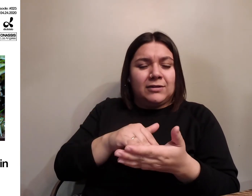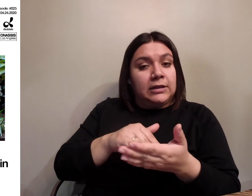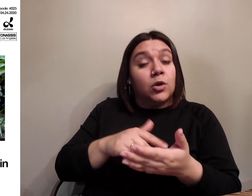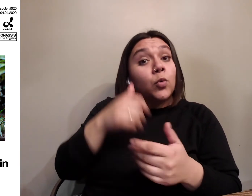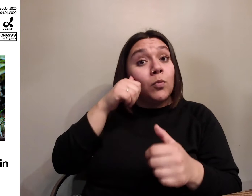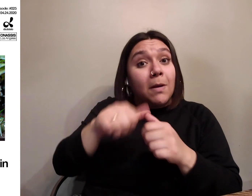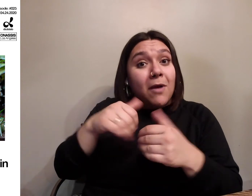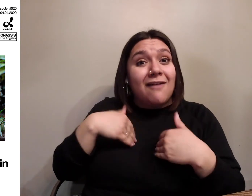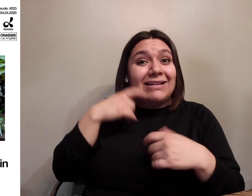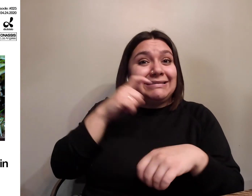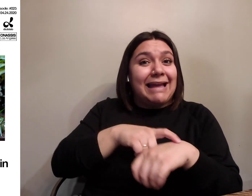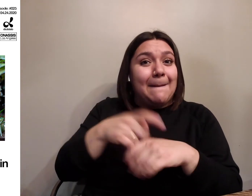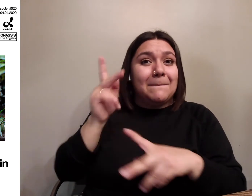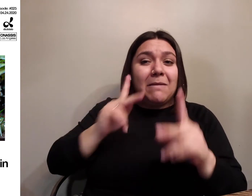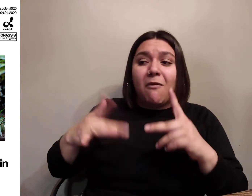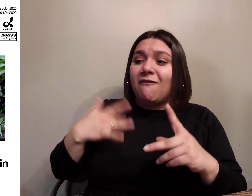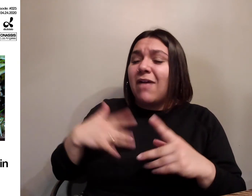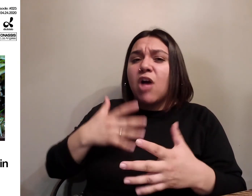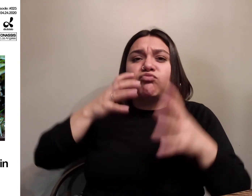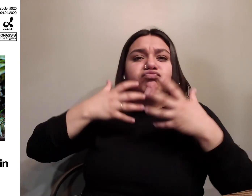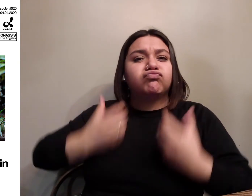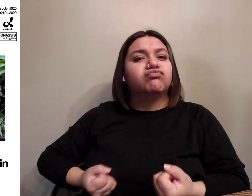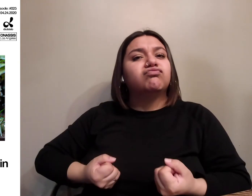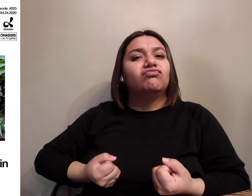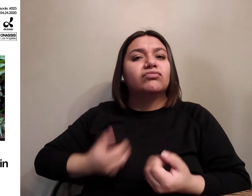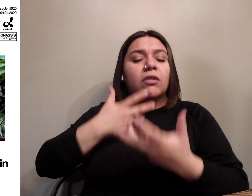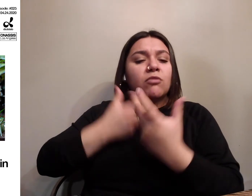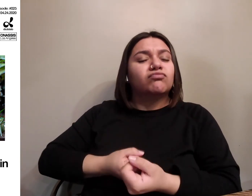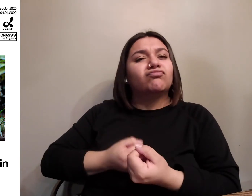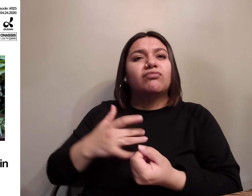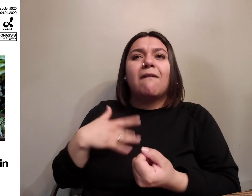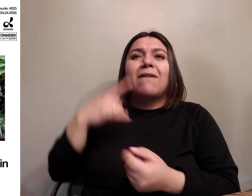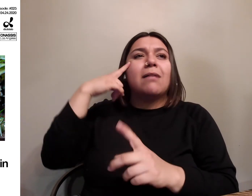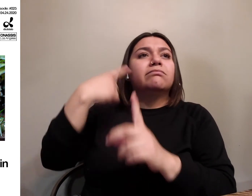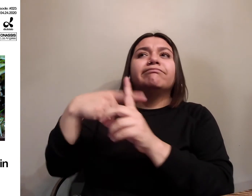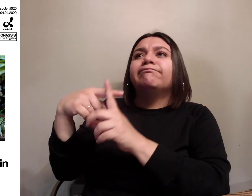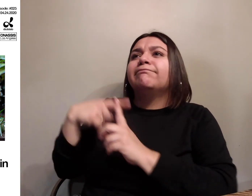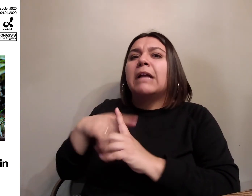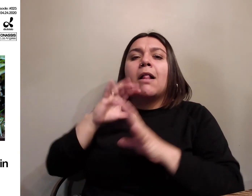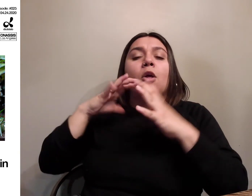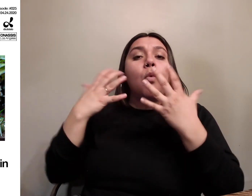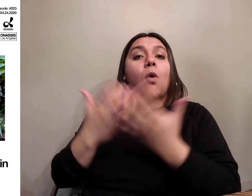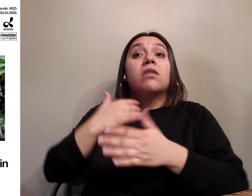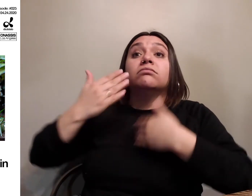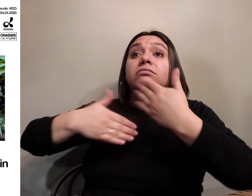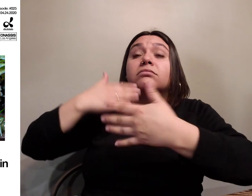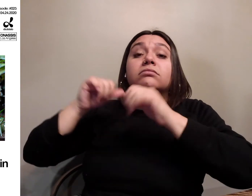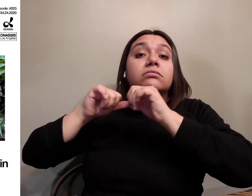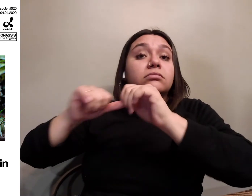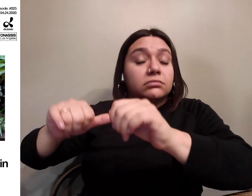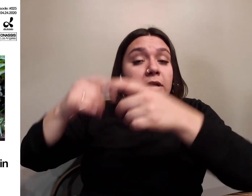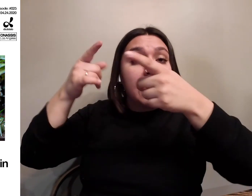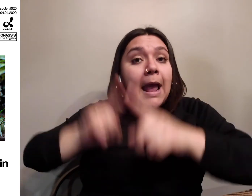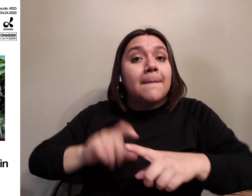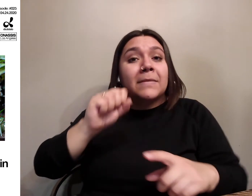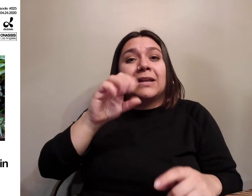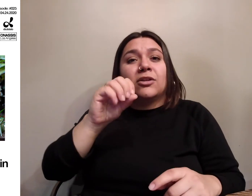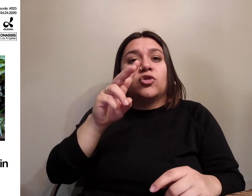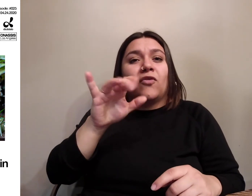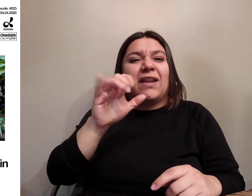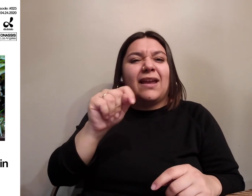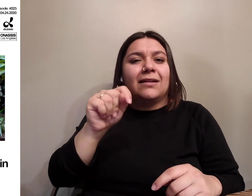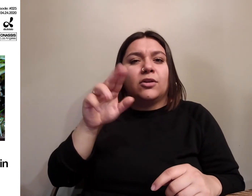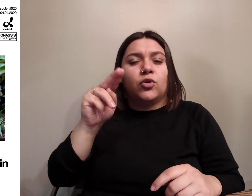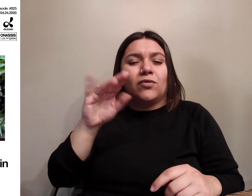might remember when Arab Spring started, people thought Facebook was going to bring democracy to the Middle East. So much